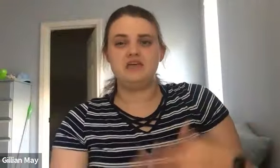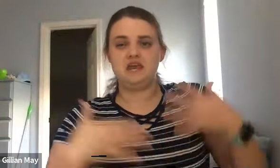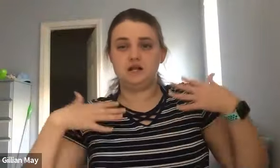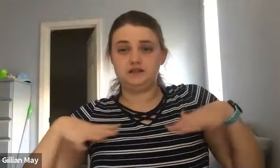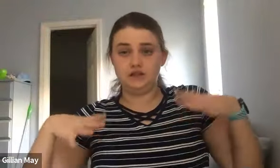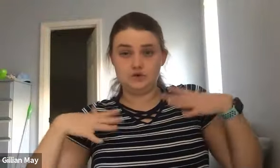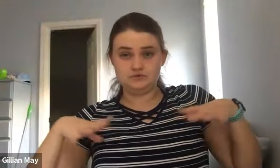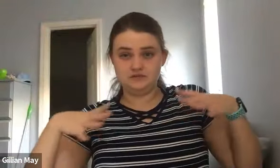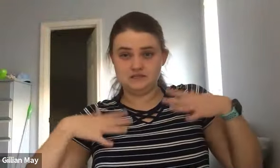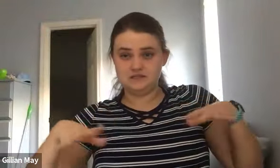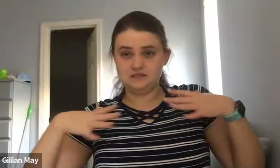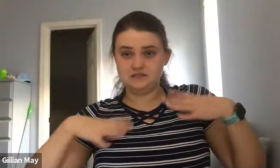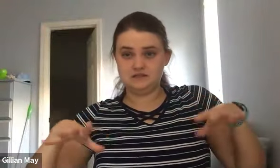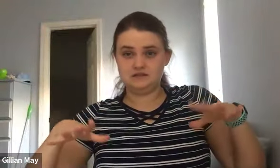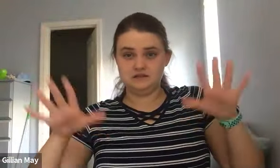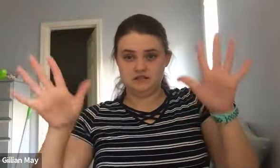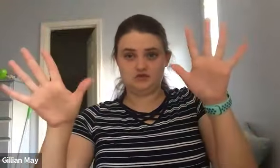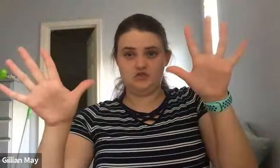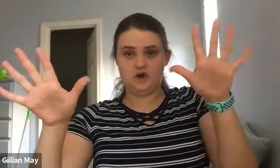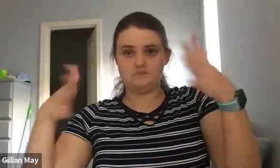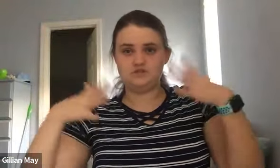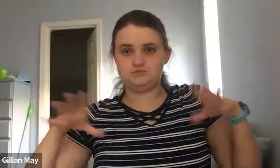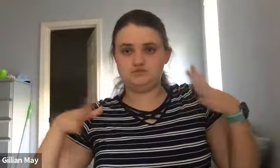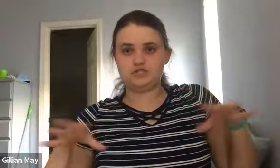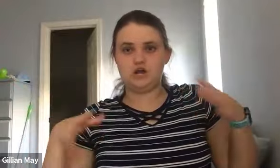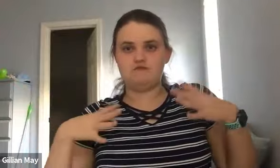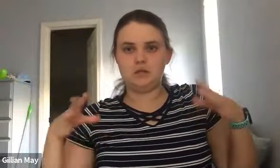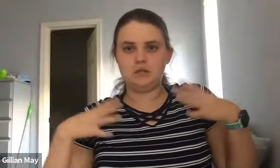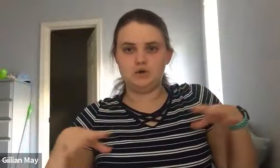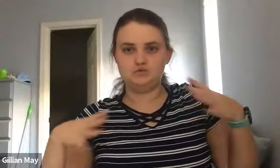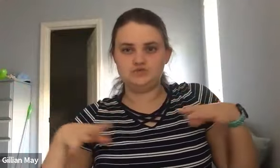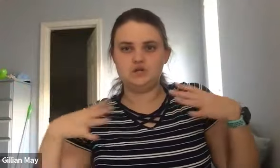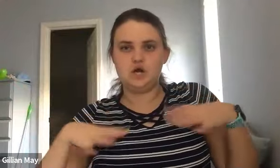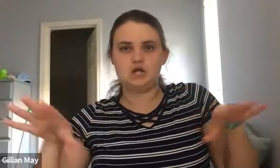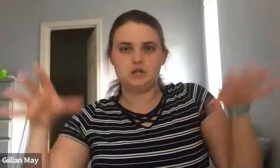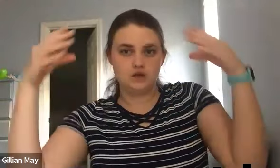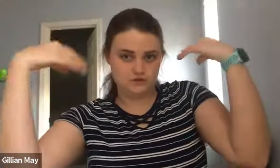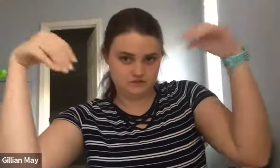then clothes. It's your thumbs, they're just brushing off clothes. Clothes